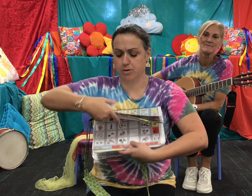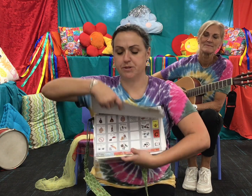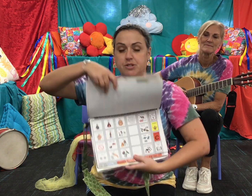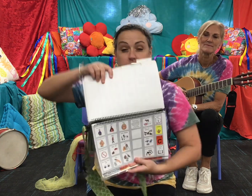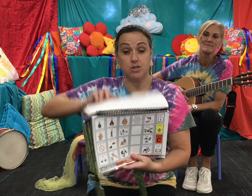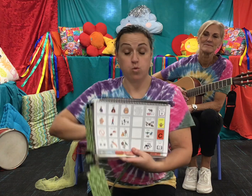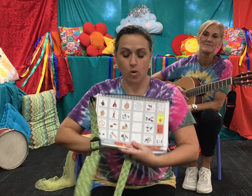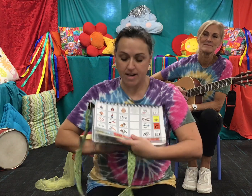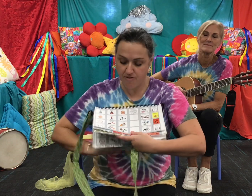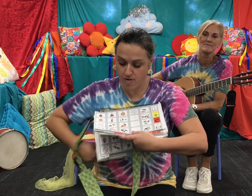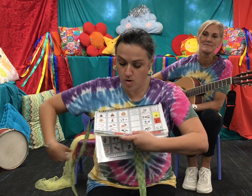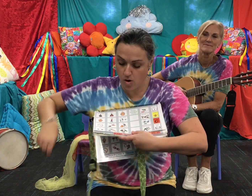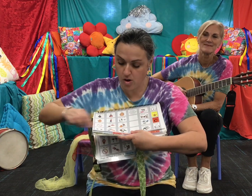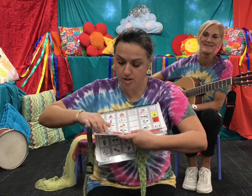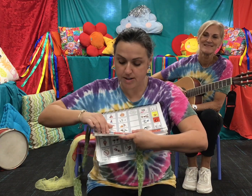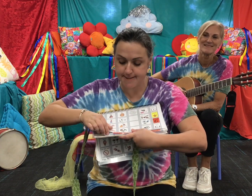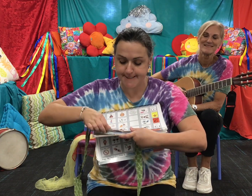Descriptions is 24.